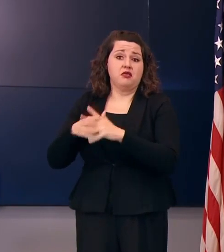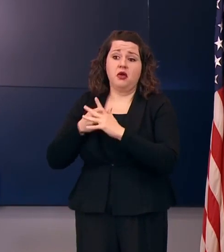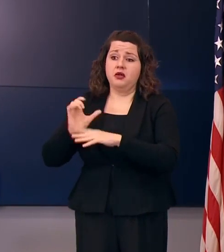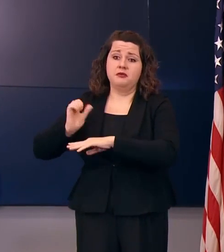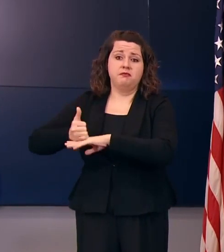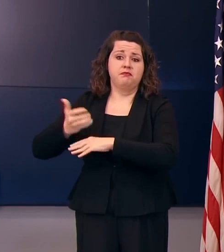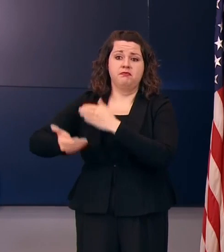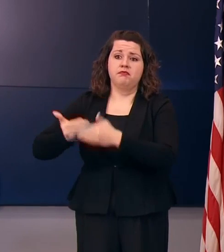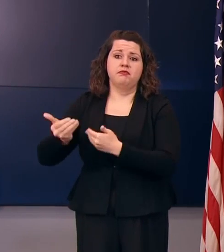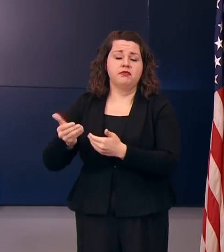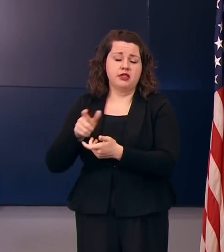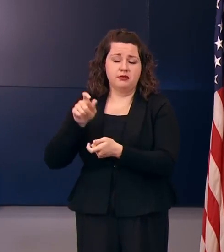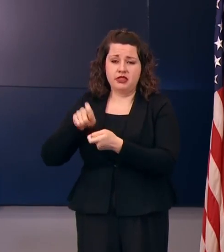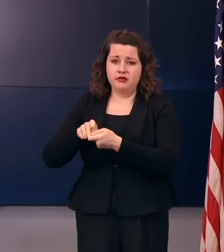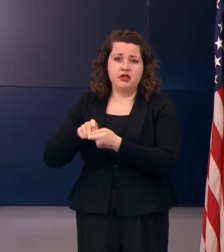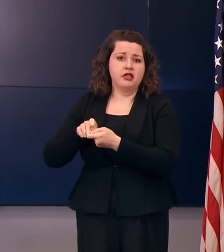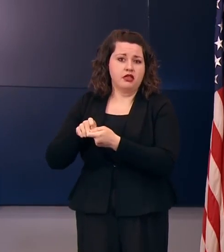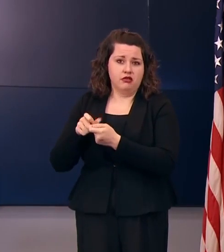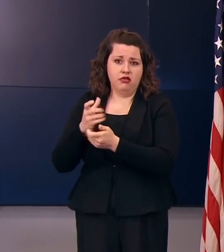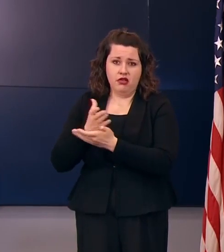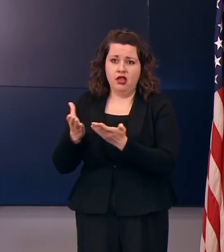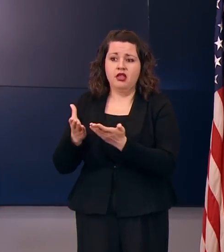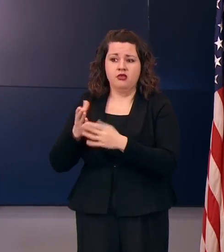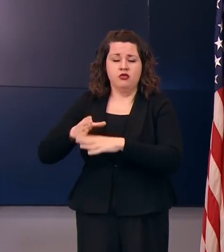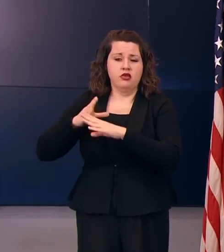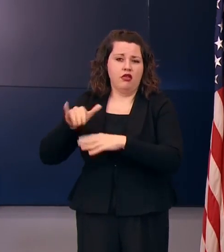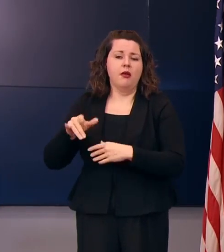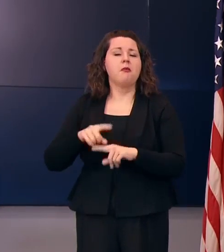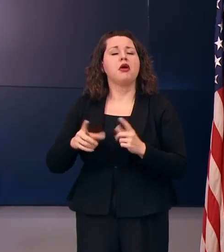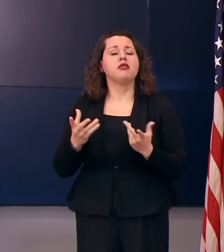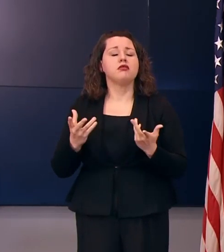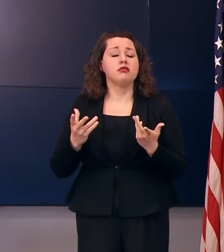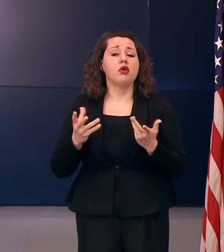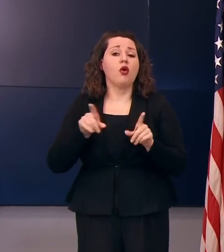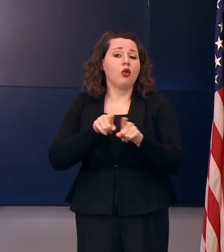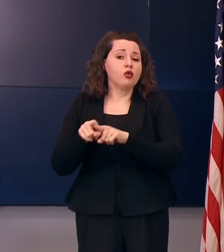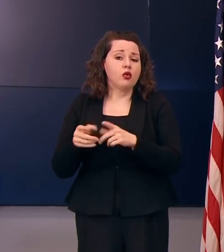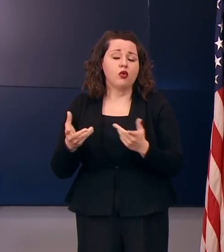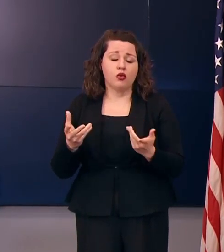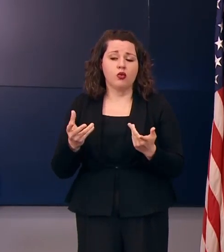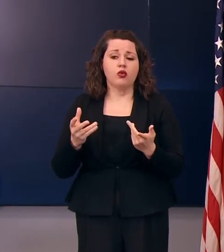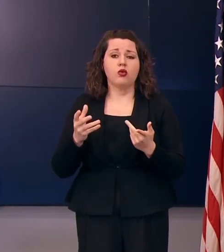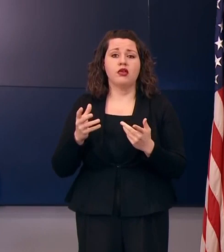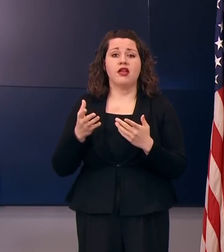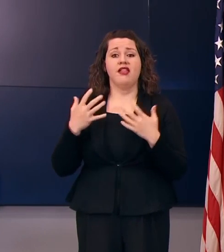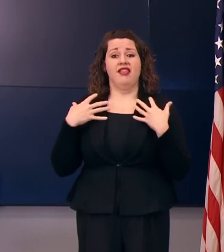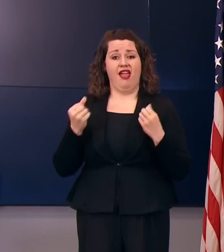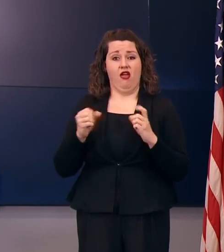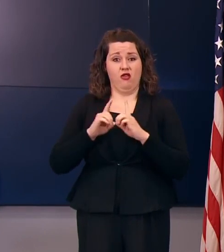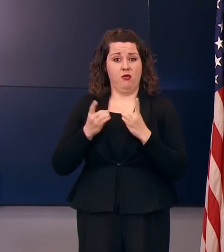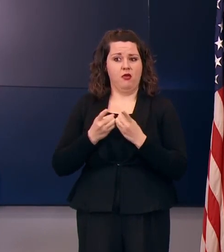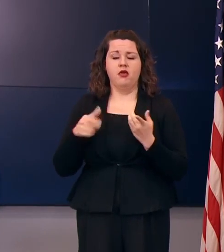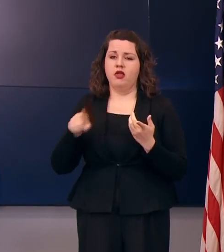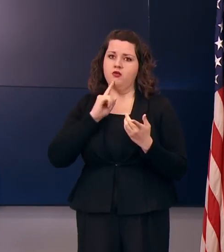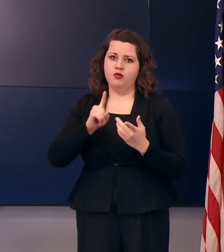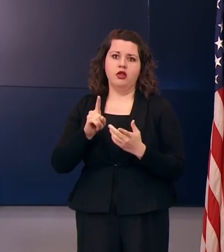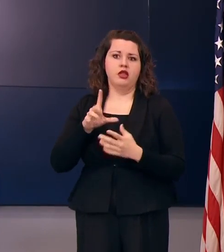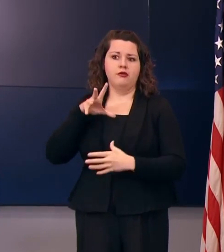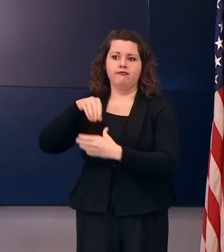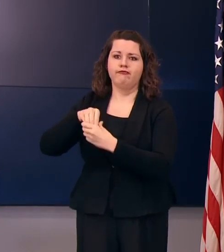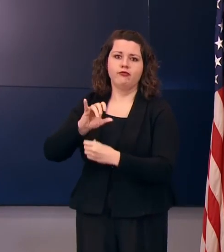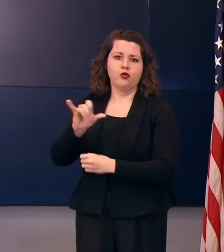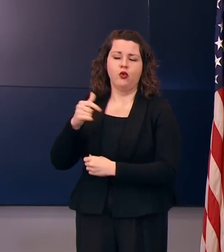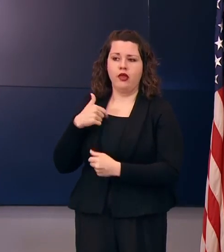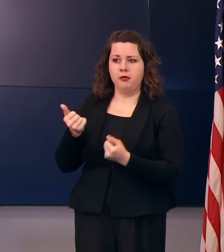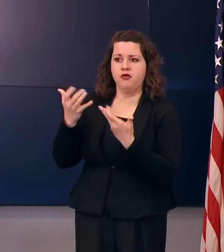in doing specific things to protect that. But then in addition to that, the Department of Public Health has been very proactive in